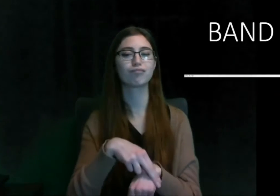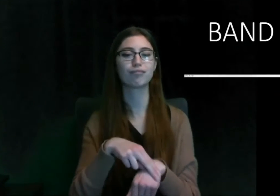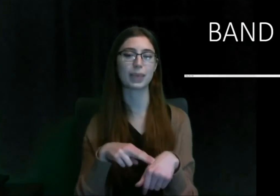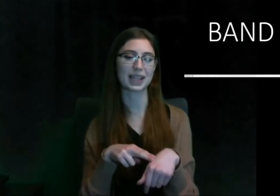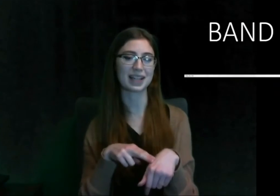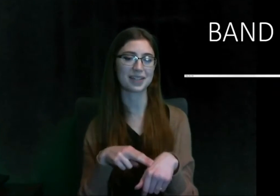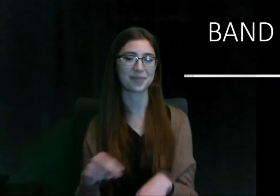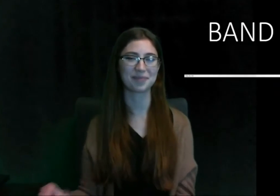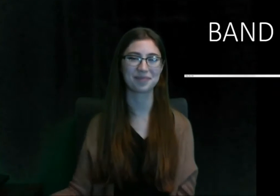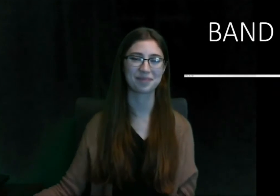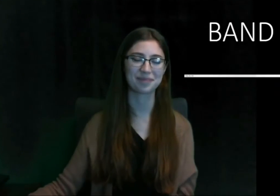Band-Aid.